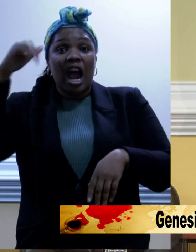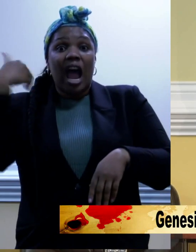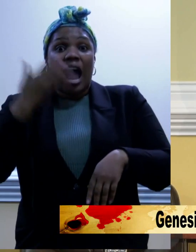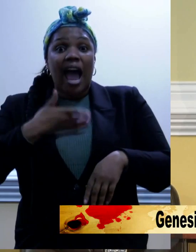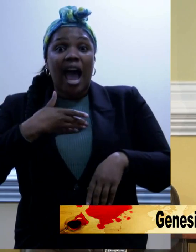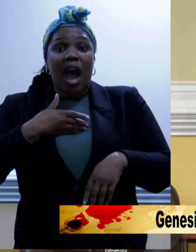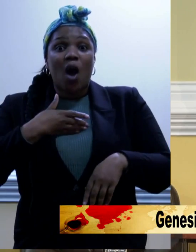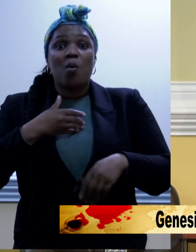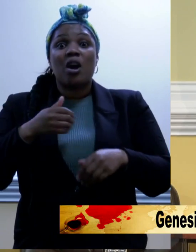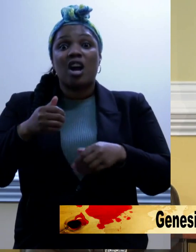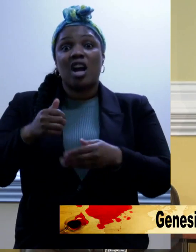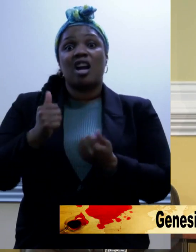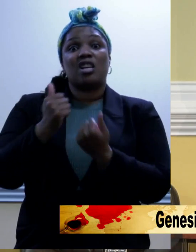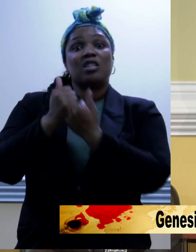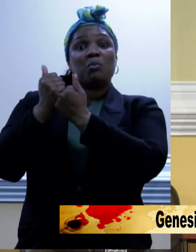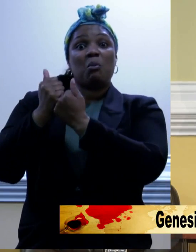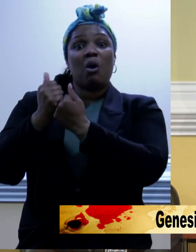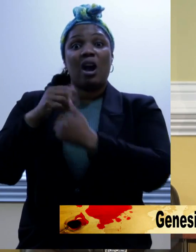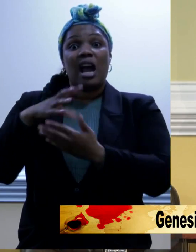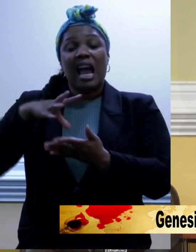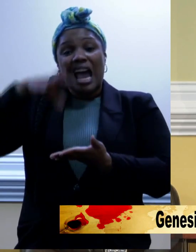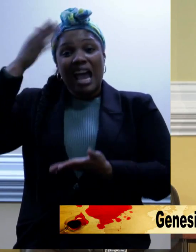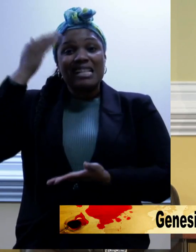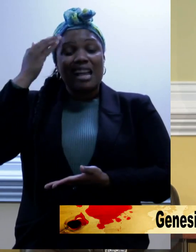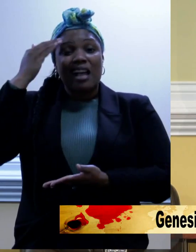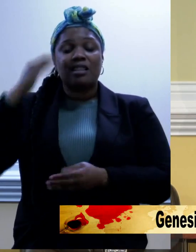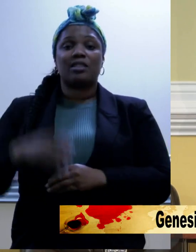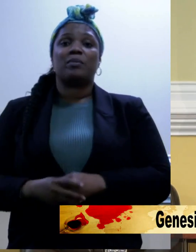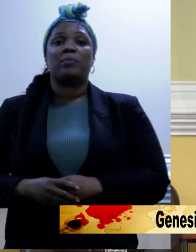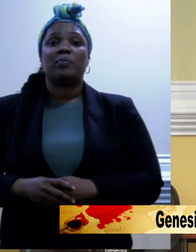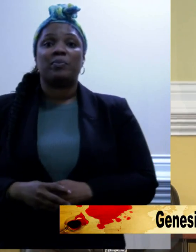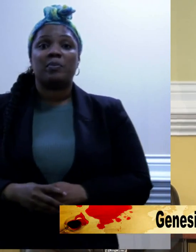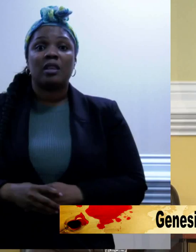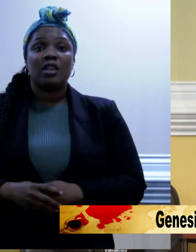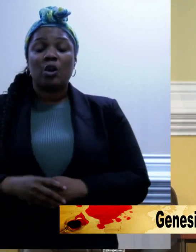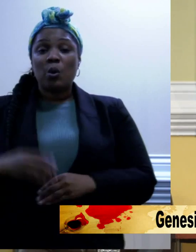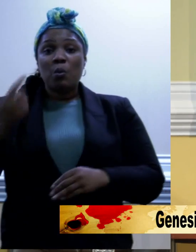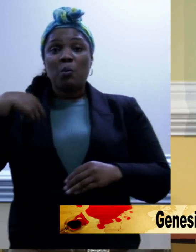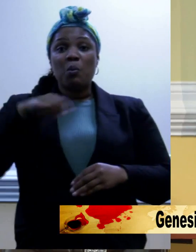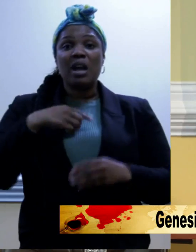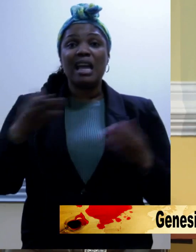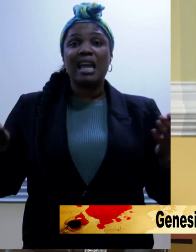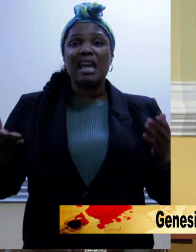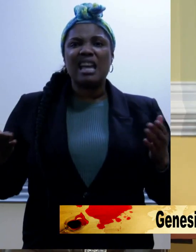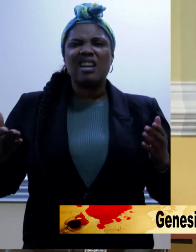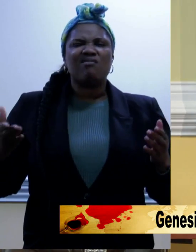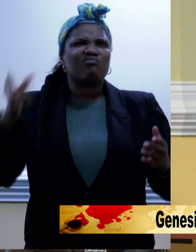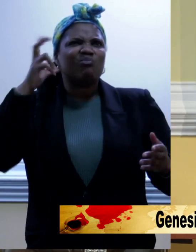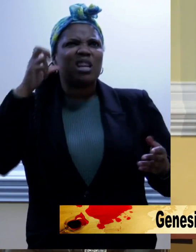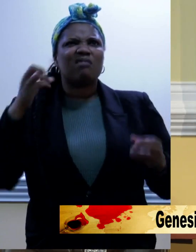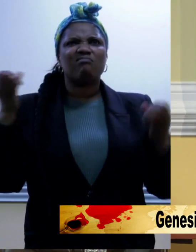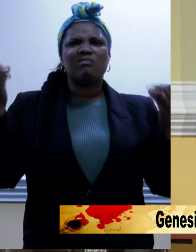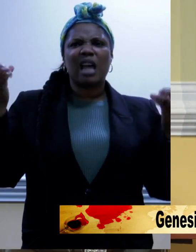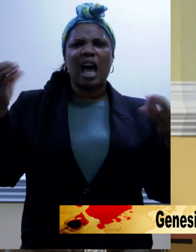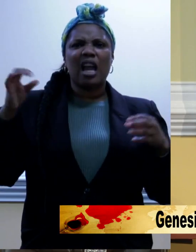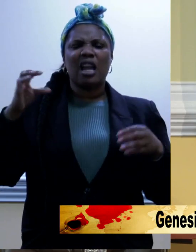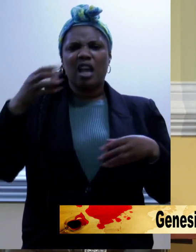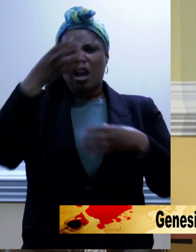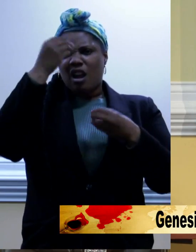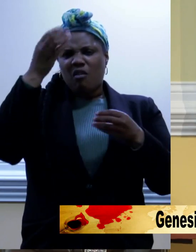place. You have heard a whole lot of things out the Bible, but the only thing you heard correctly in there is God and